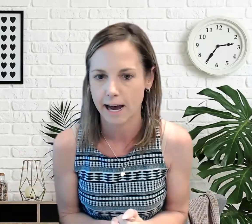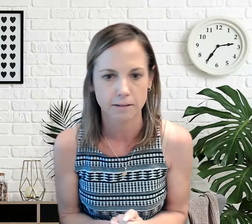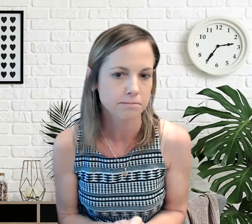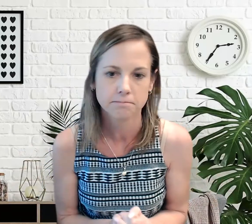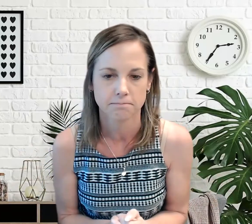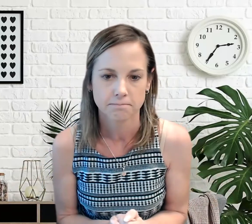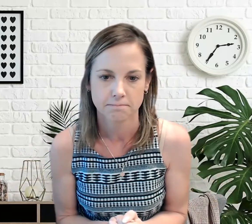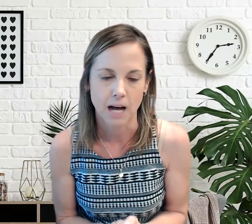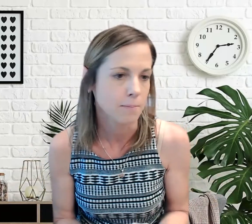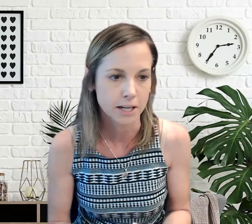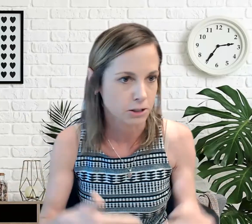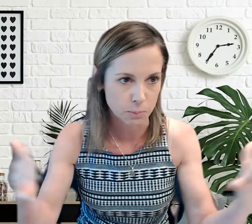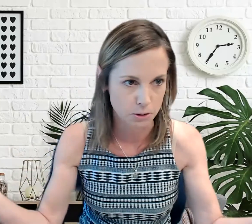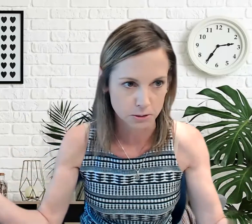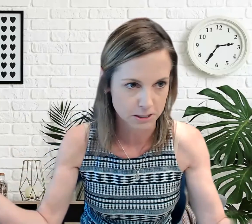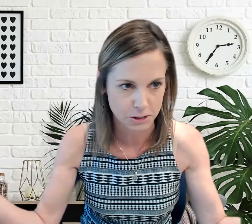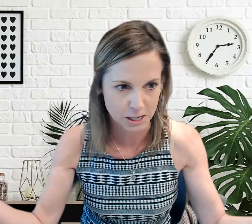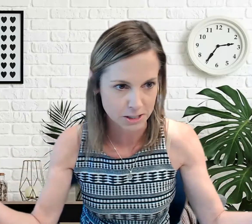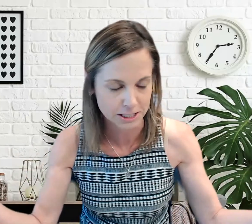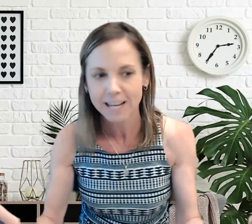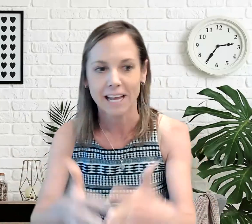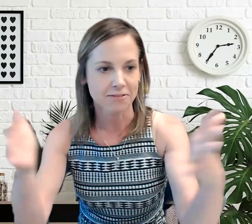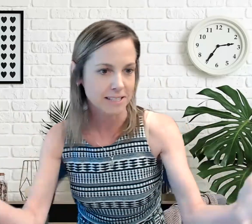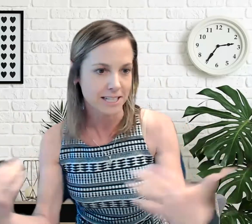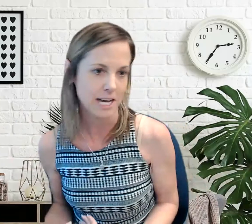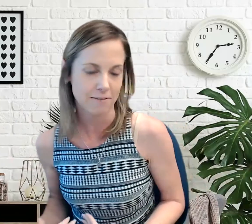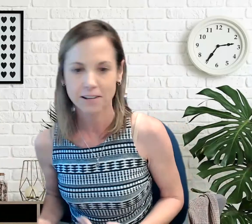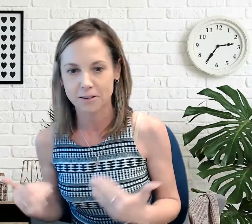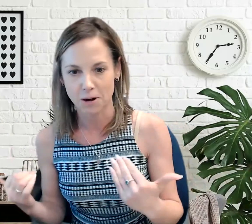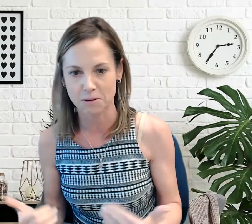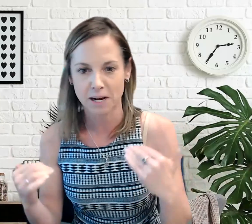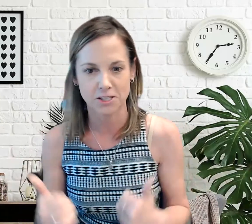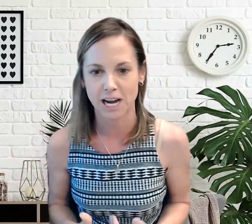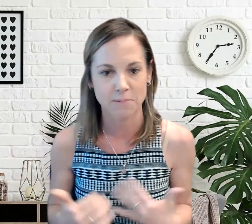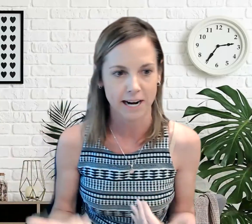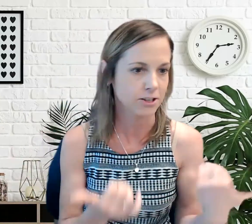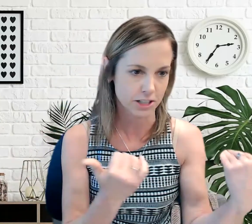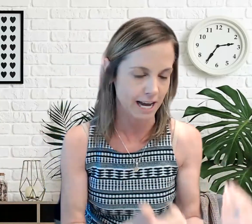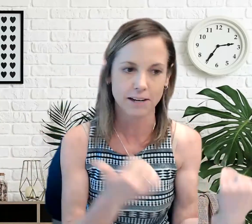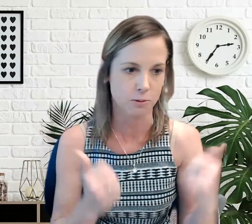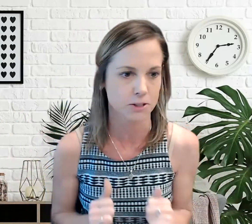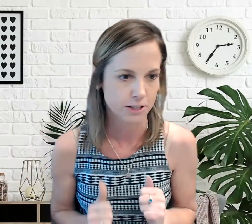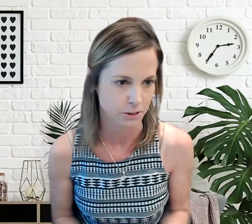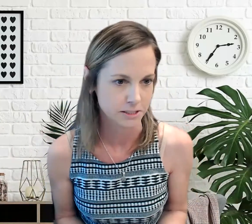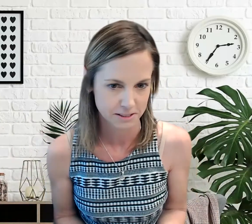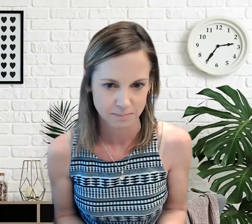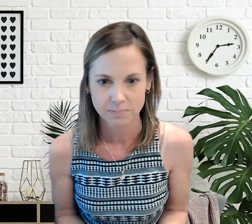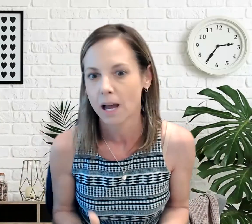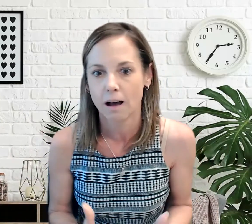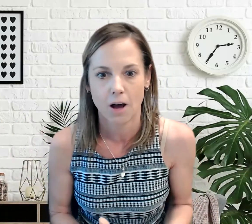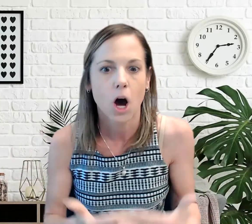that I'm going to use a personal situation. He finds that I have nothing wrong with my GI, but I actually have